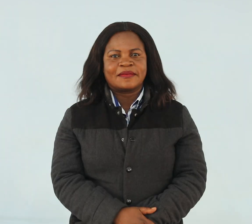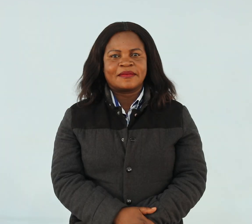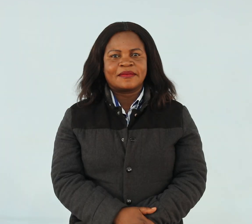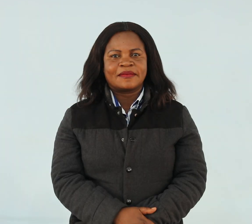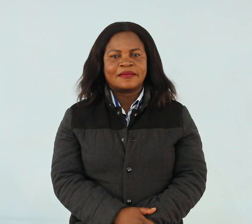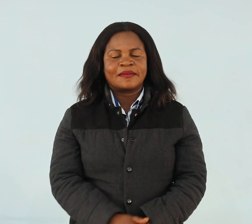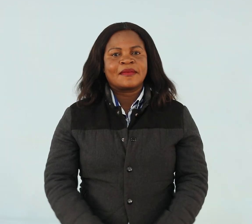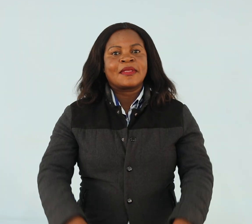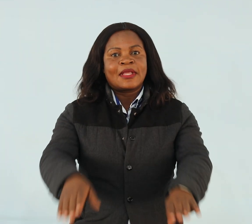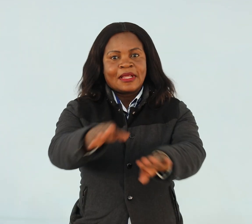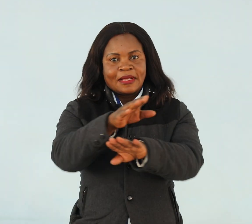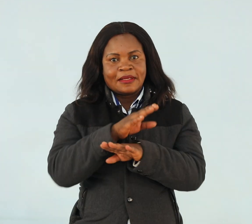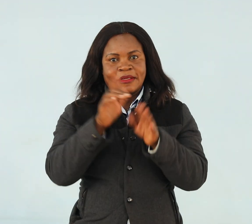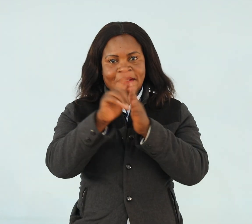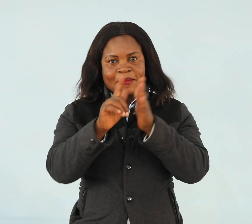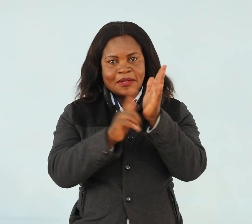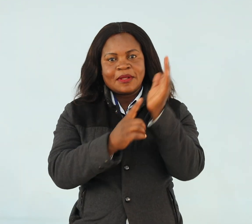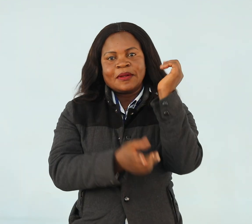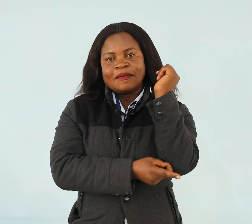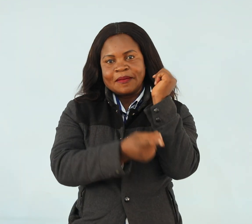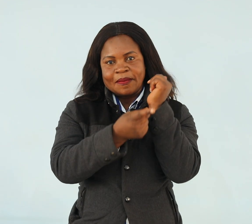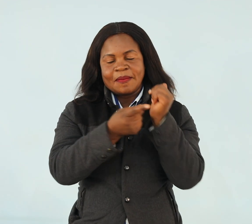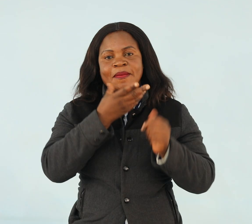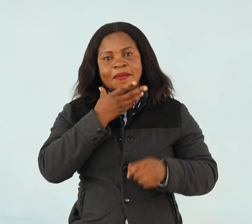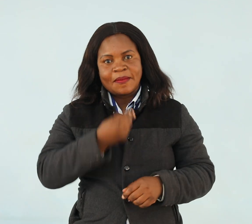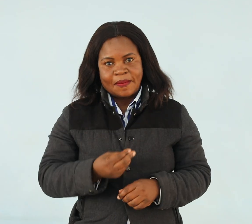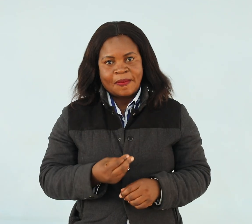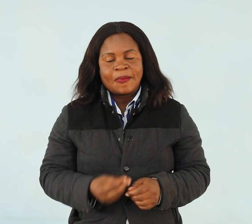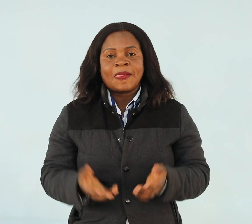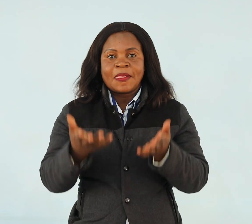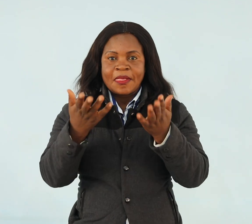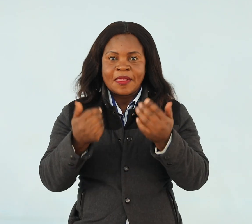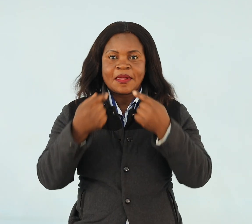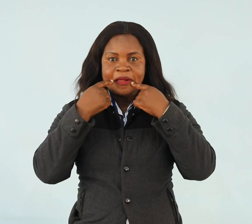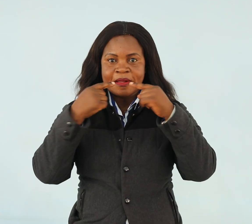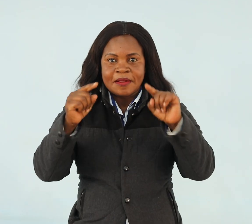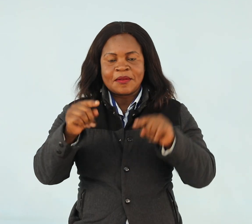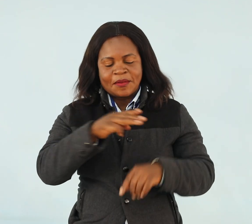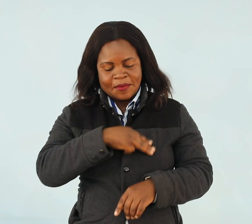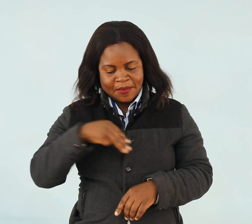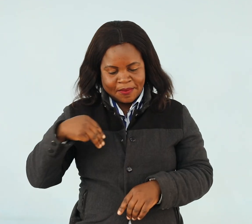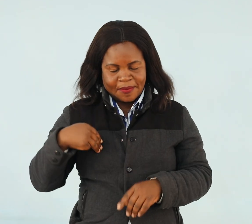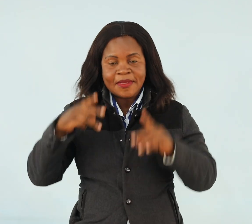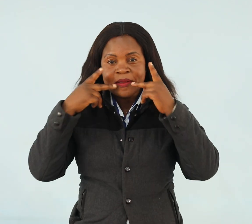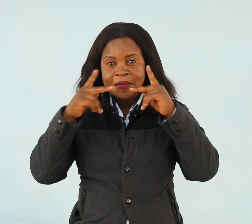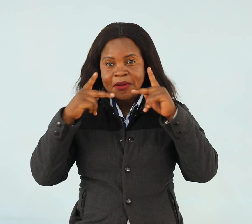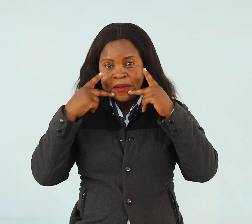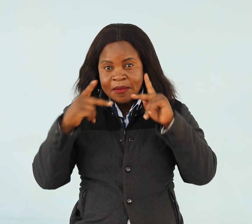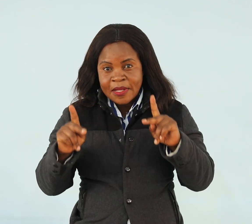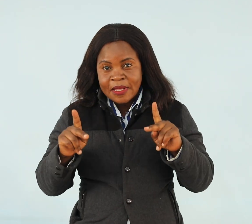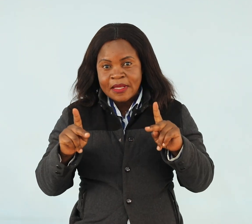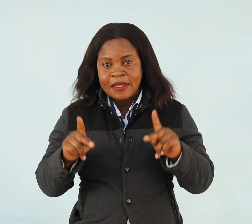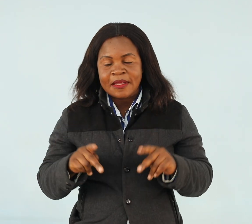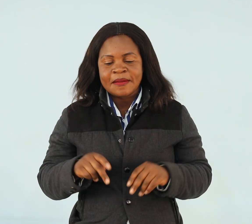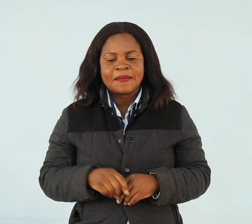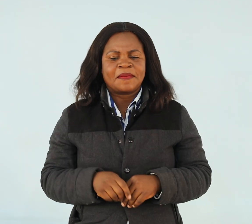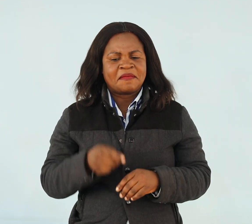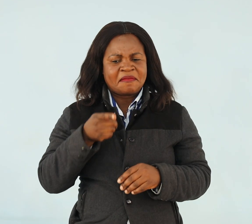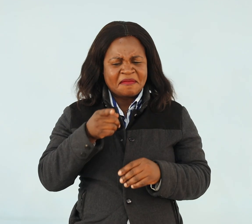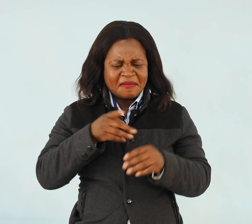The Zambia Law Development Commission wishes to inform members of the public that a simplified